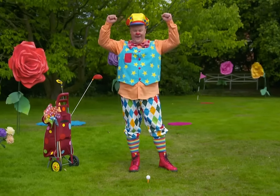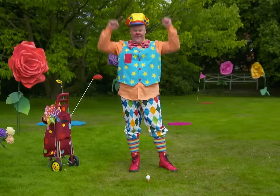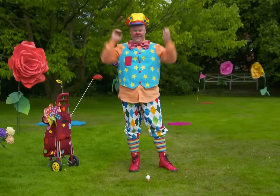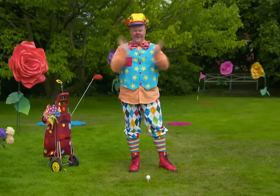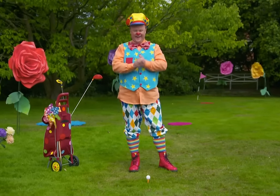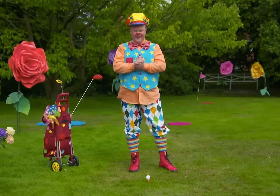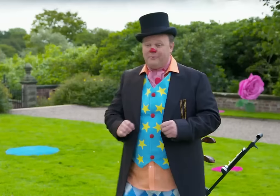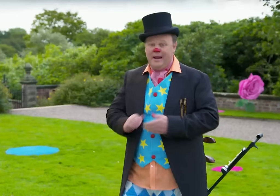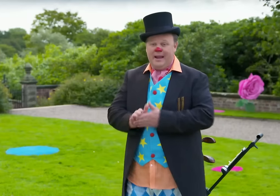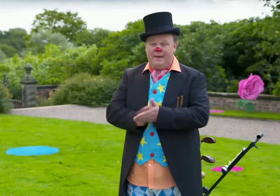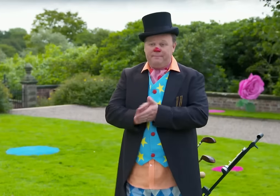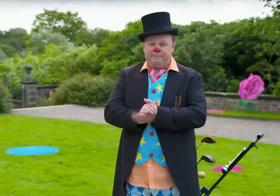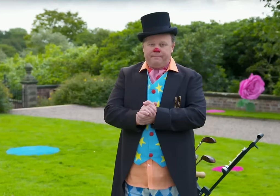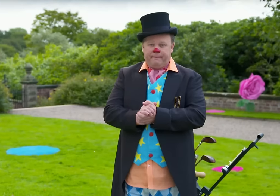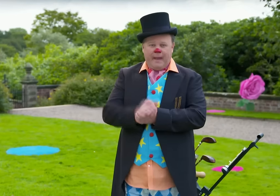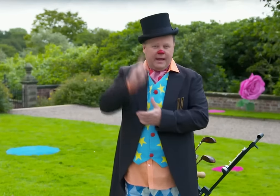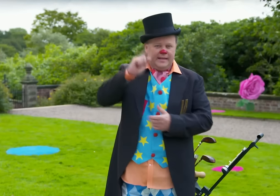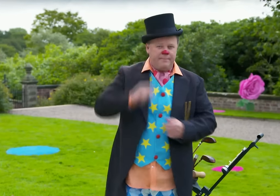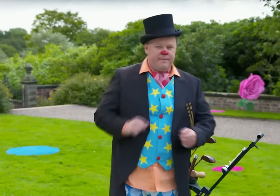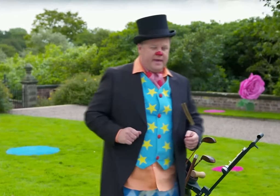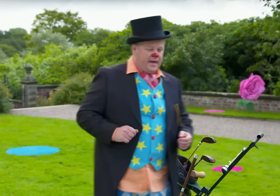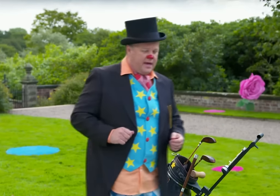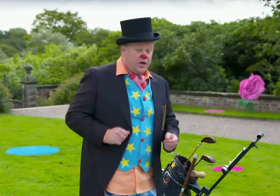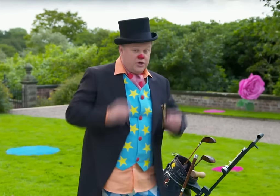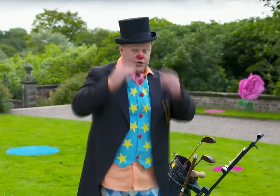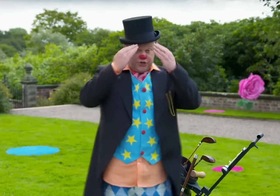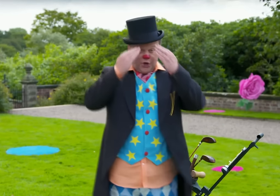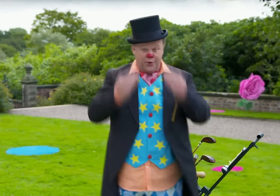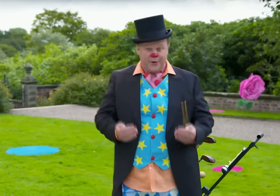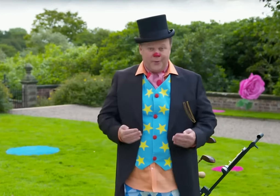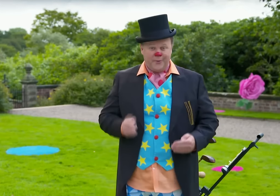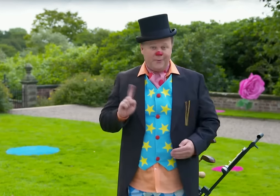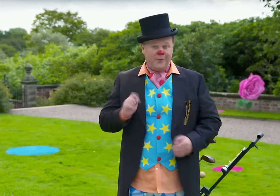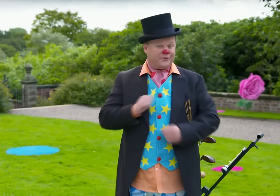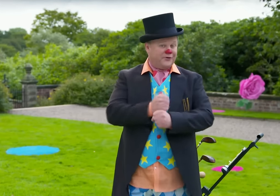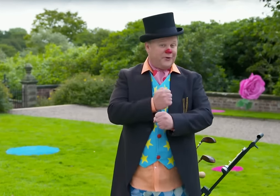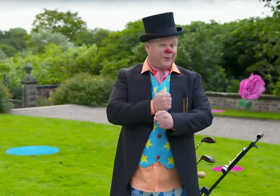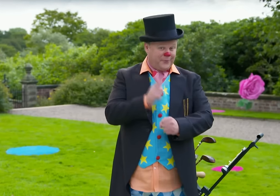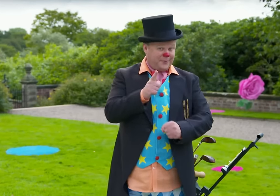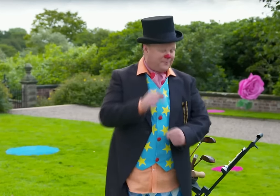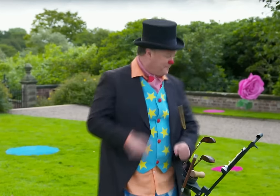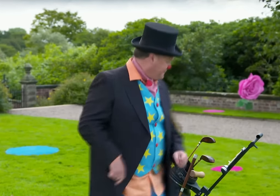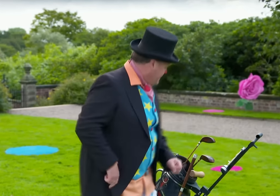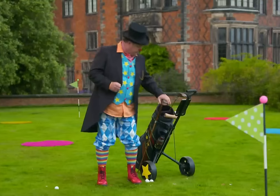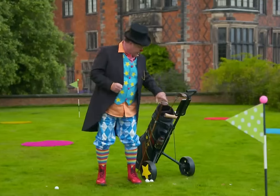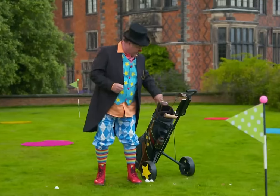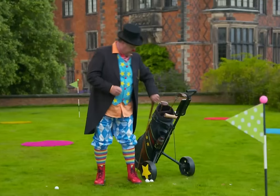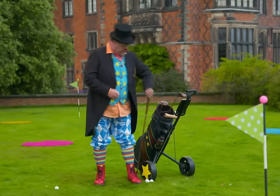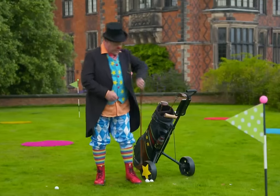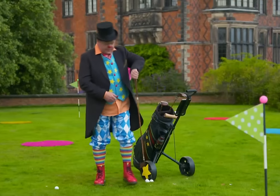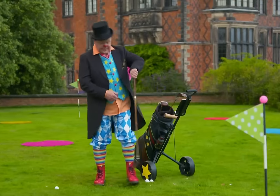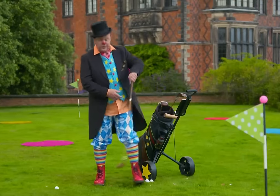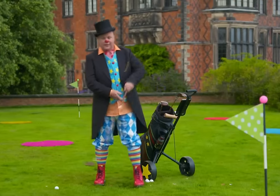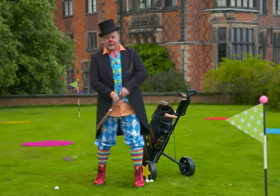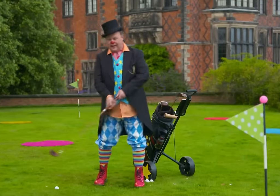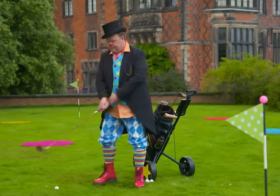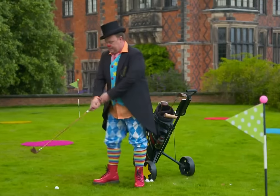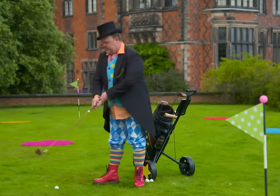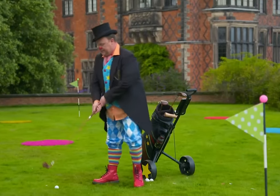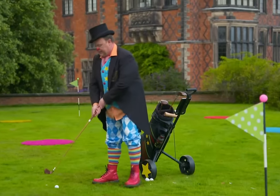Woohoo! Well, let me show you what to do. Now, take your club, like